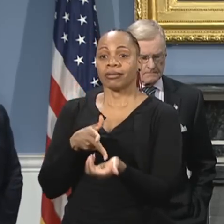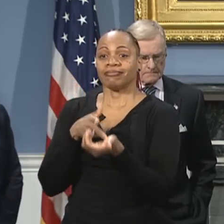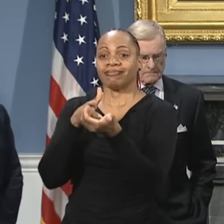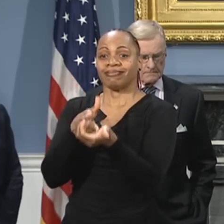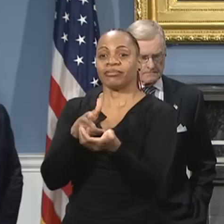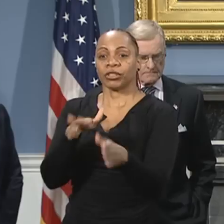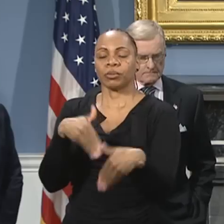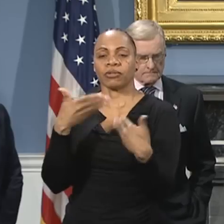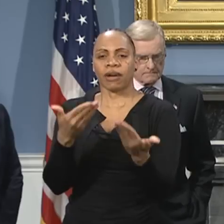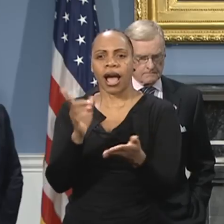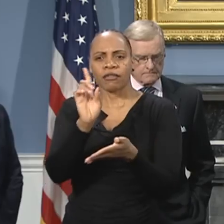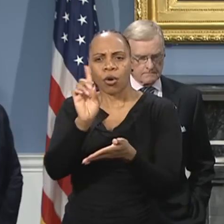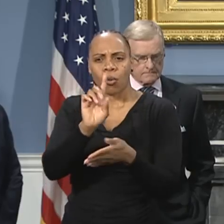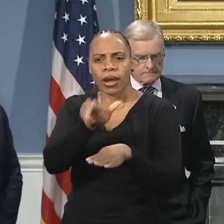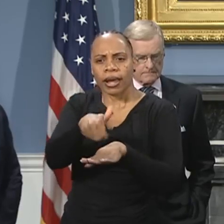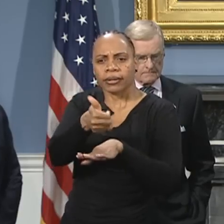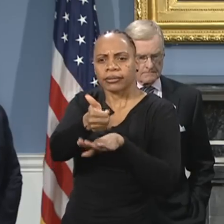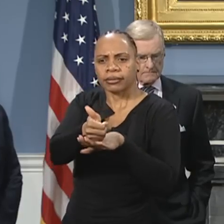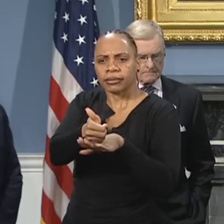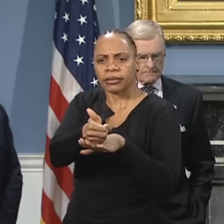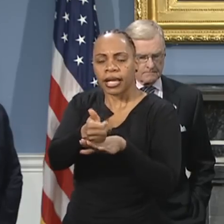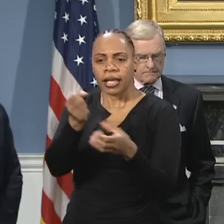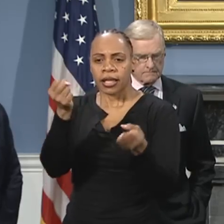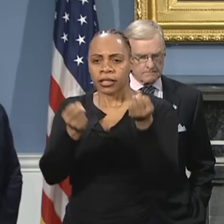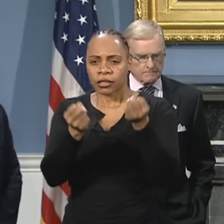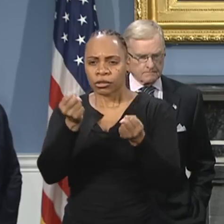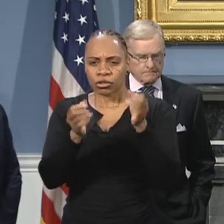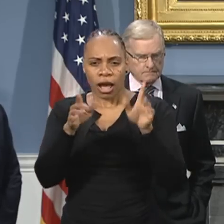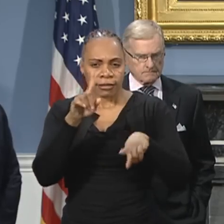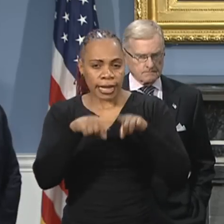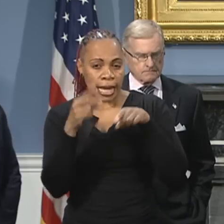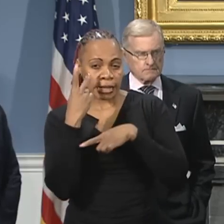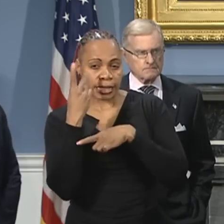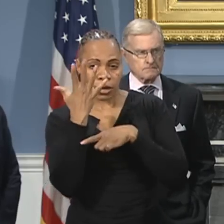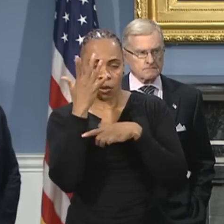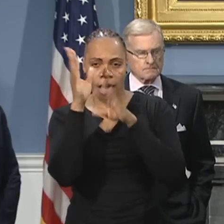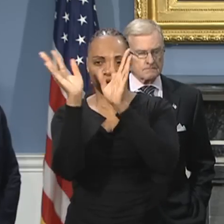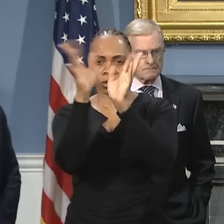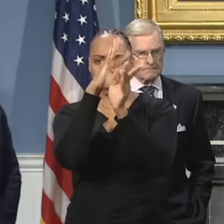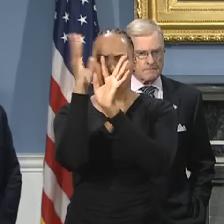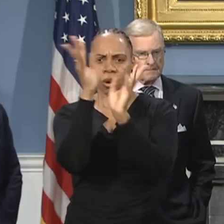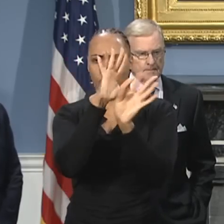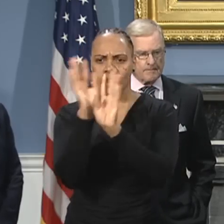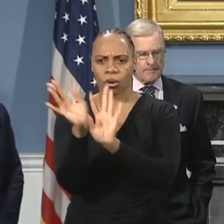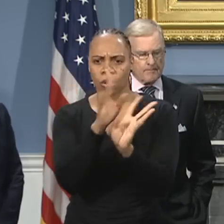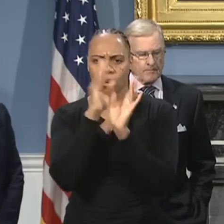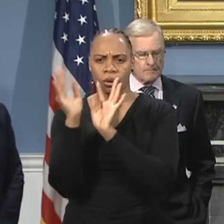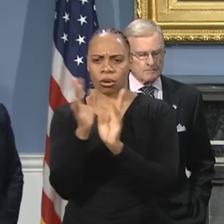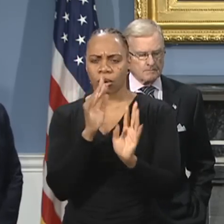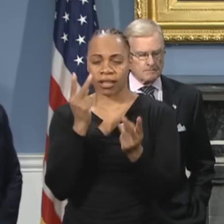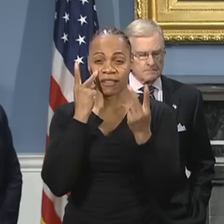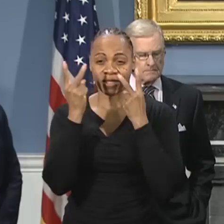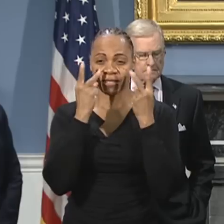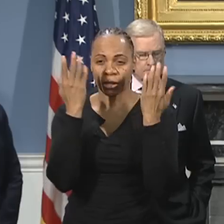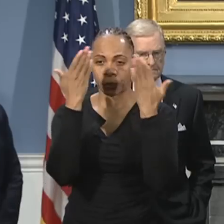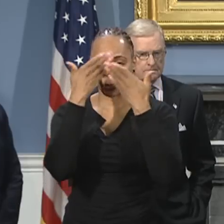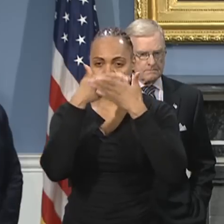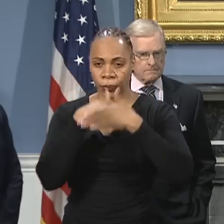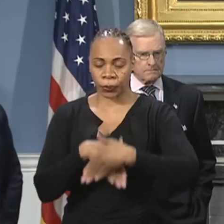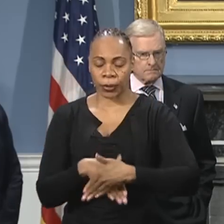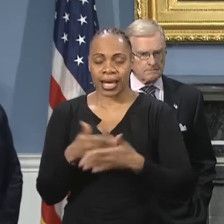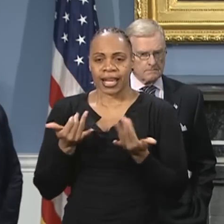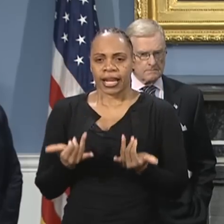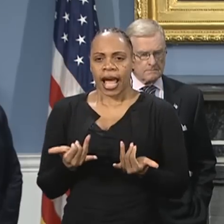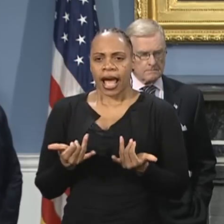indication of where they were, that literally motorists wouldn't be able to see them because of the swirling snow and the visibility issues. This time, I think we have a much more favorable